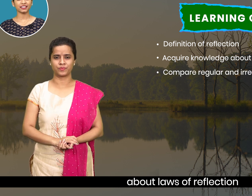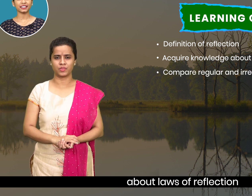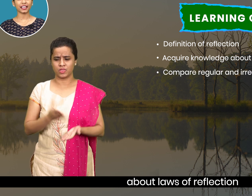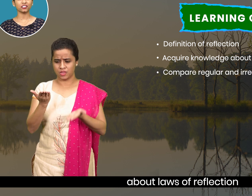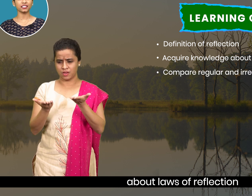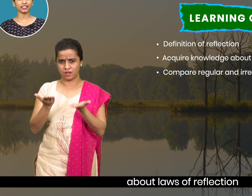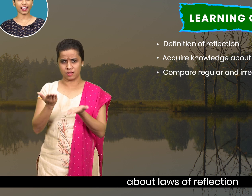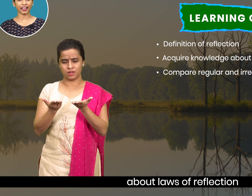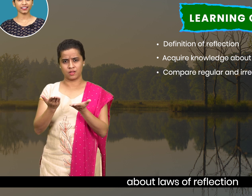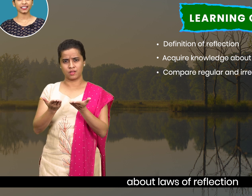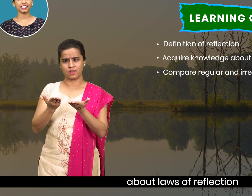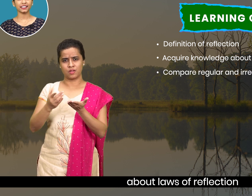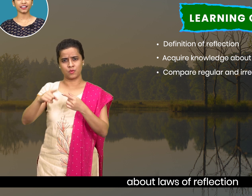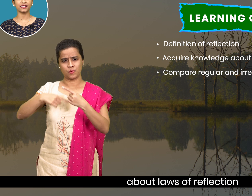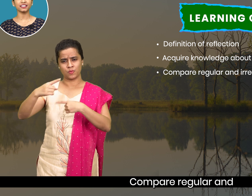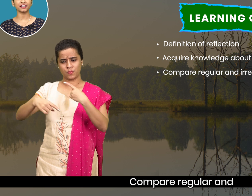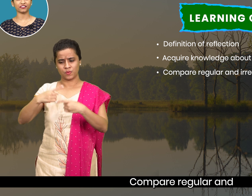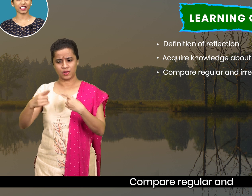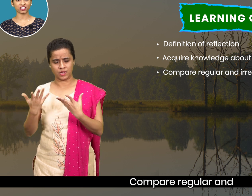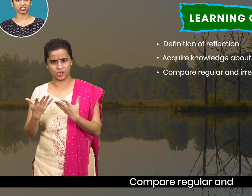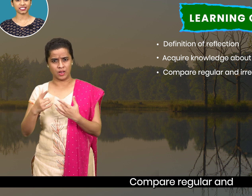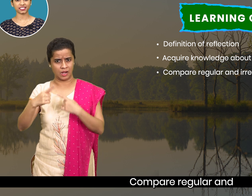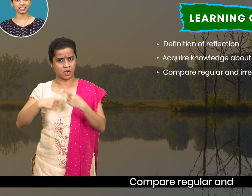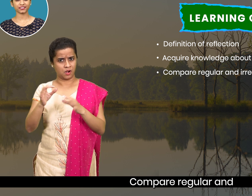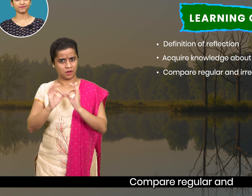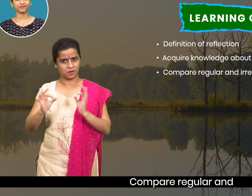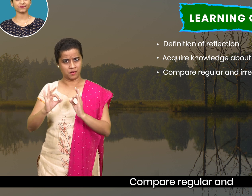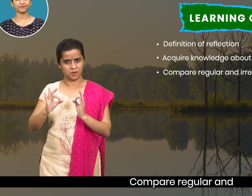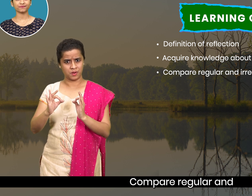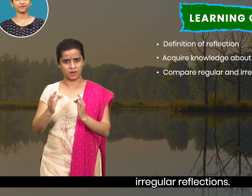Compare regular and irregular reflections.